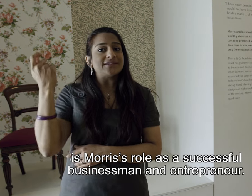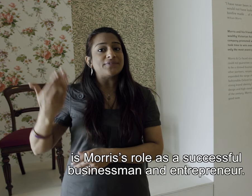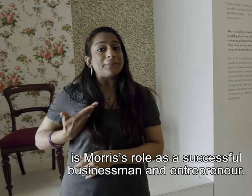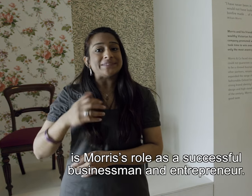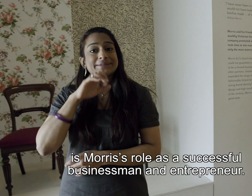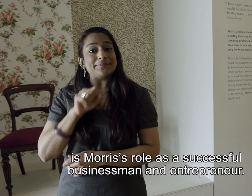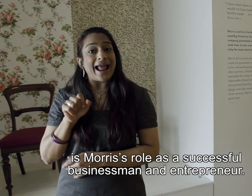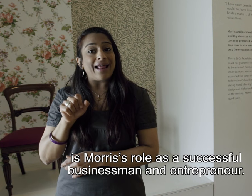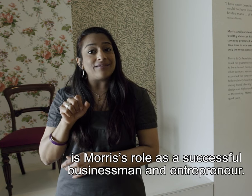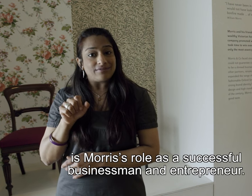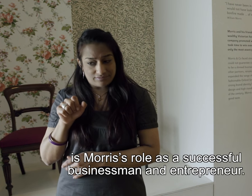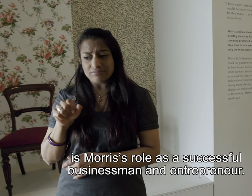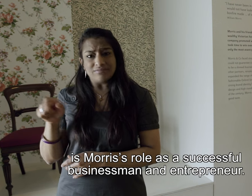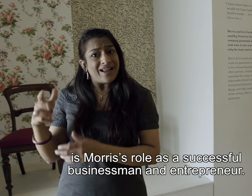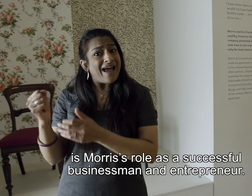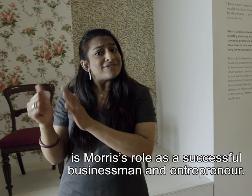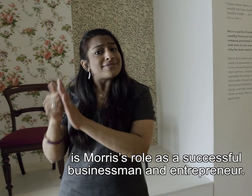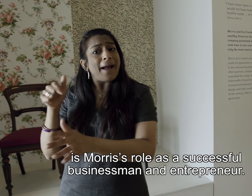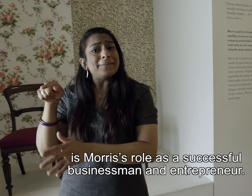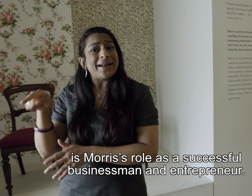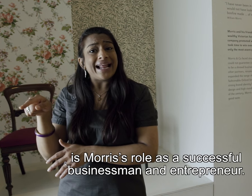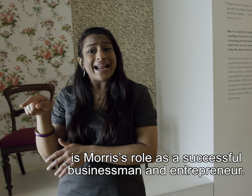Morris's role as a successful businessman and entrepreneur